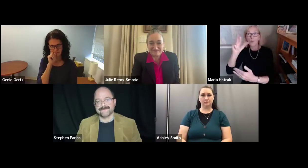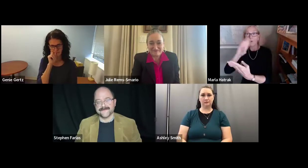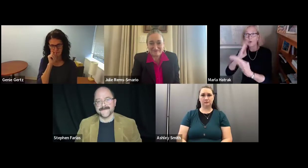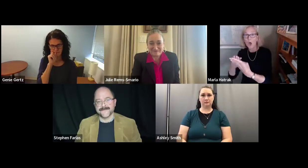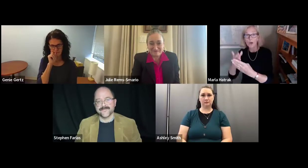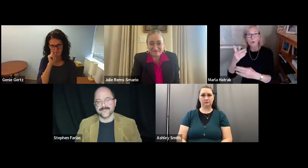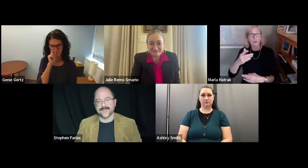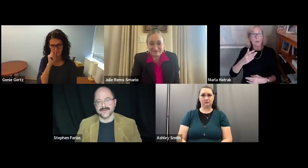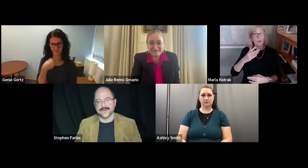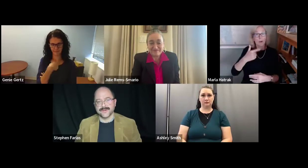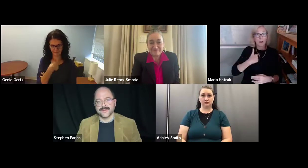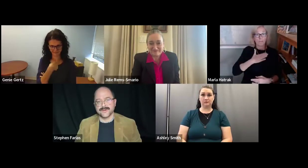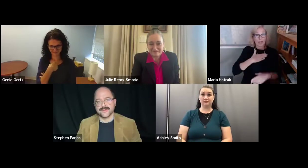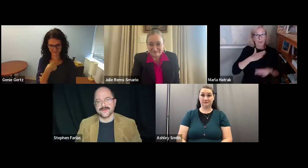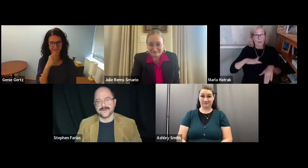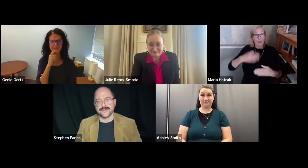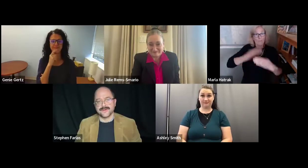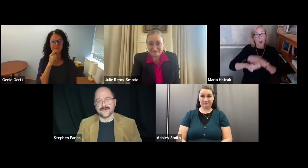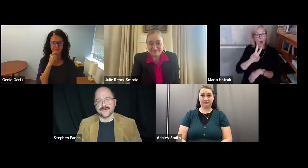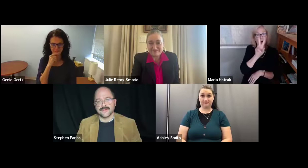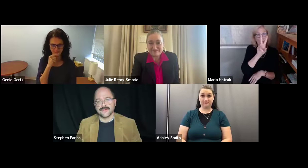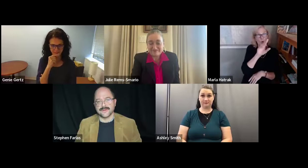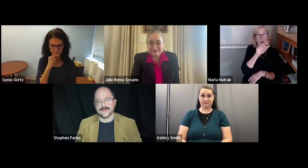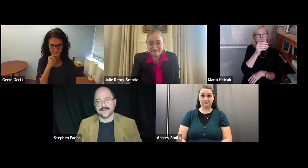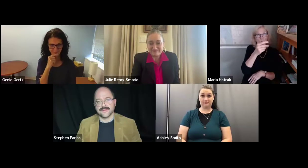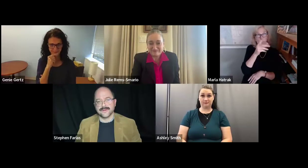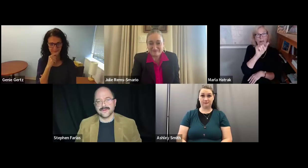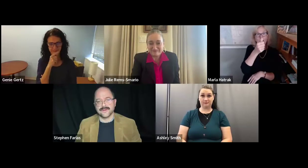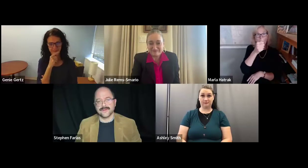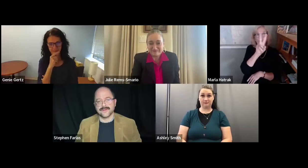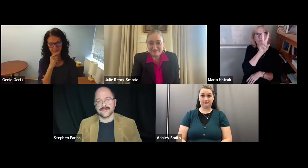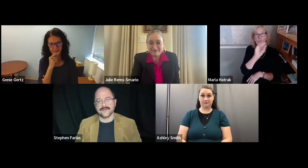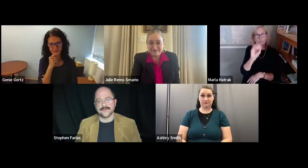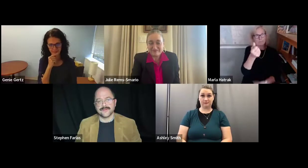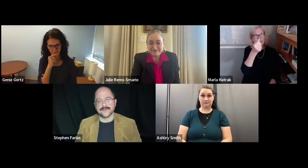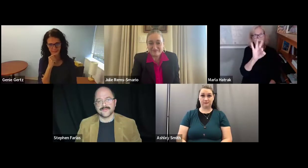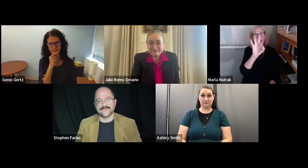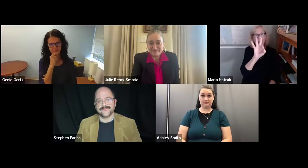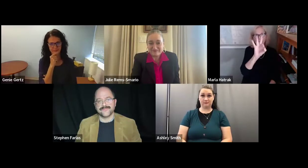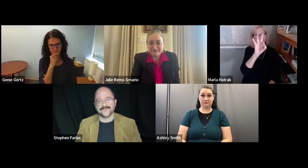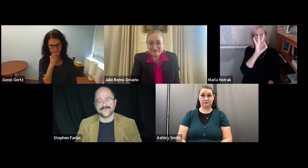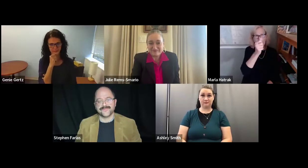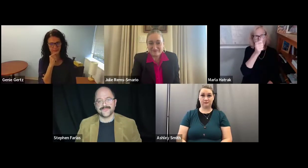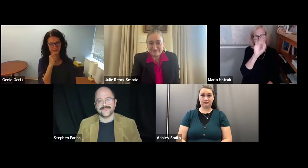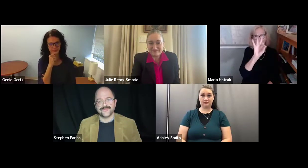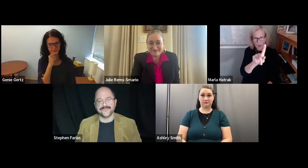family, actually, when it was originally initiated, when my children were born in, let me think a